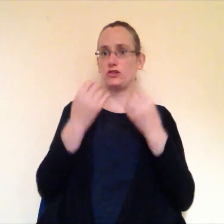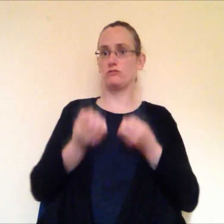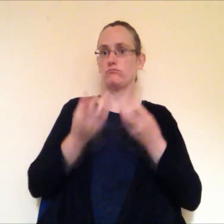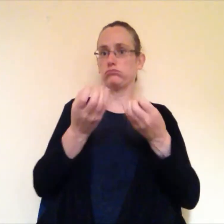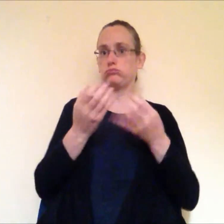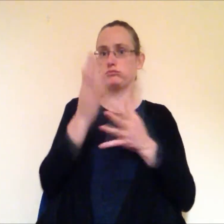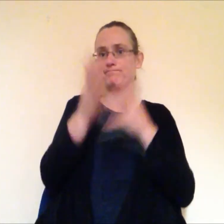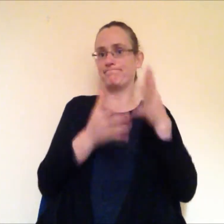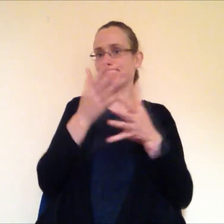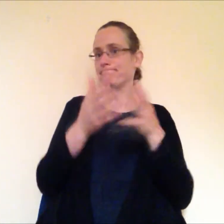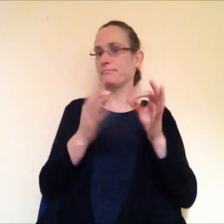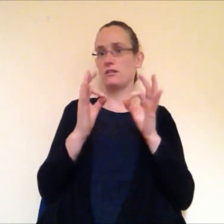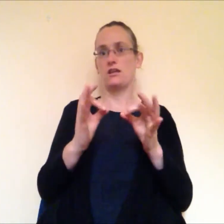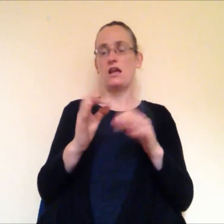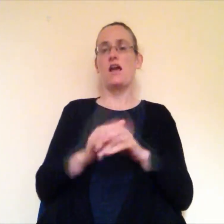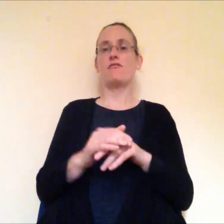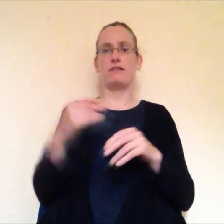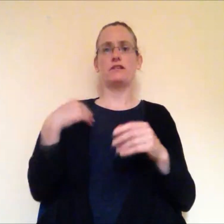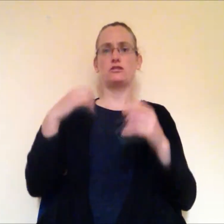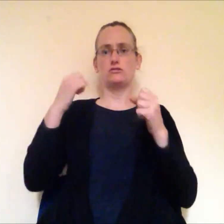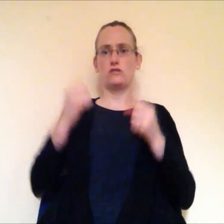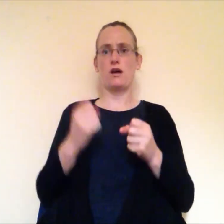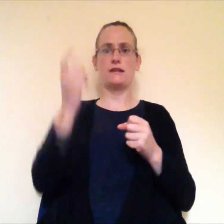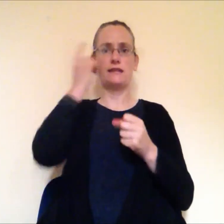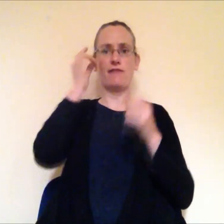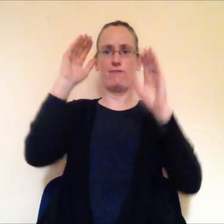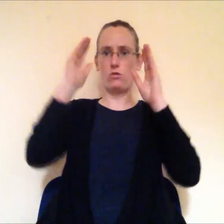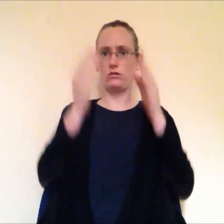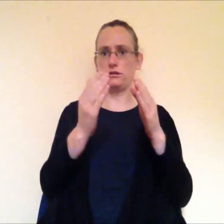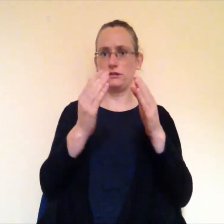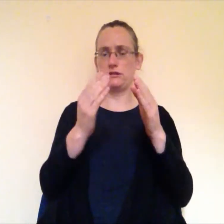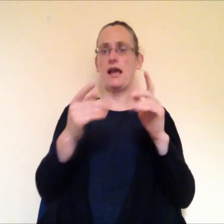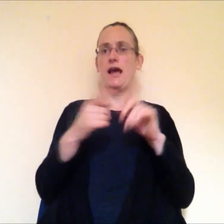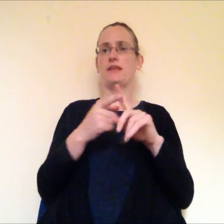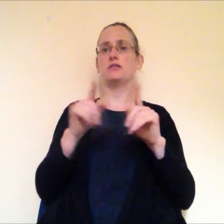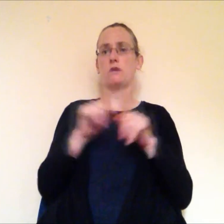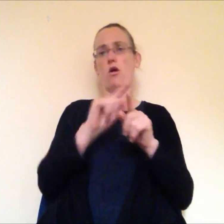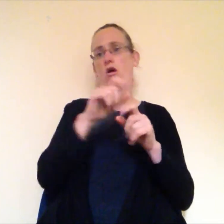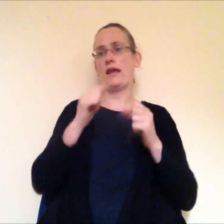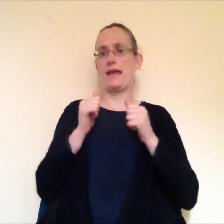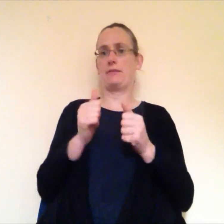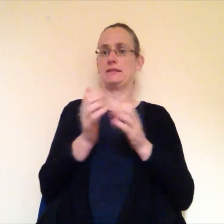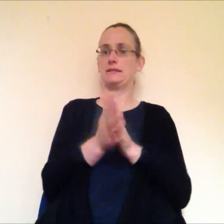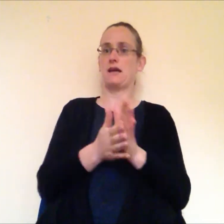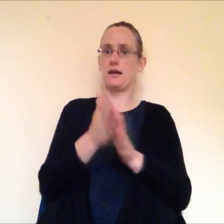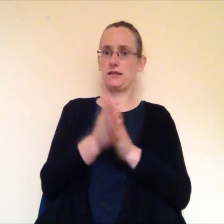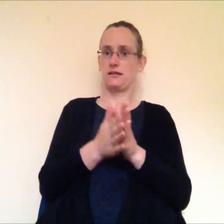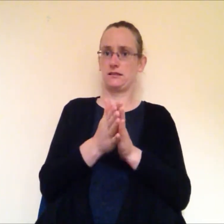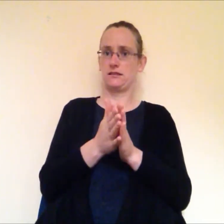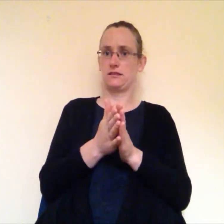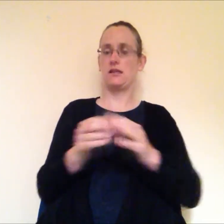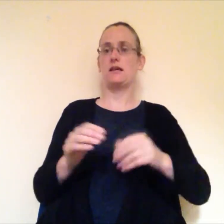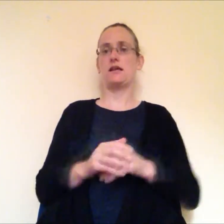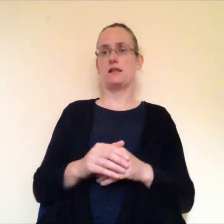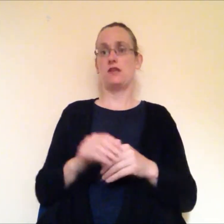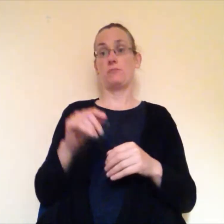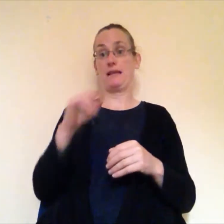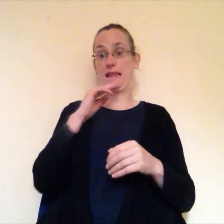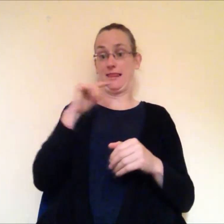deaf-focused, and they're fluent sign language speakers, which is a very, very important point. So it's been a huge shock, really, to the